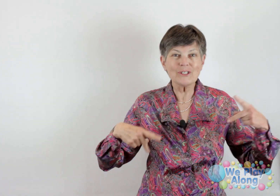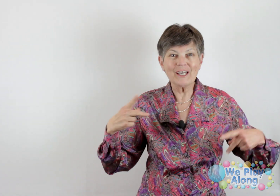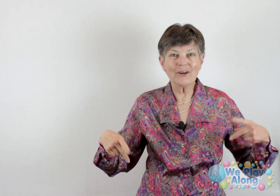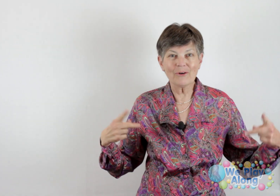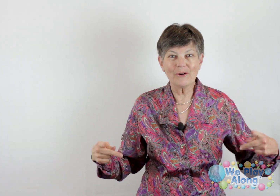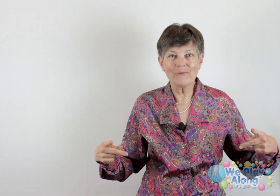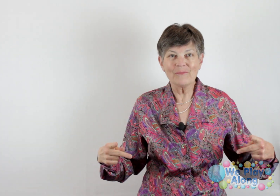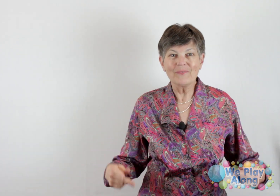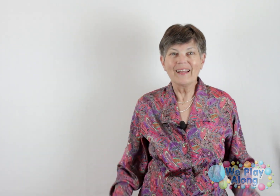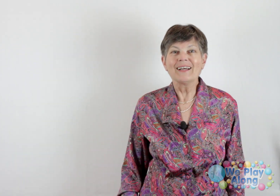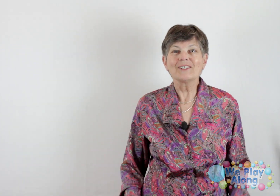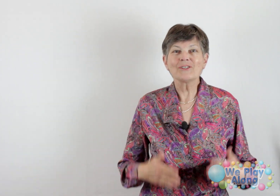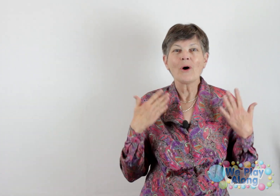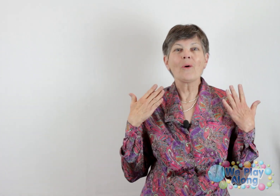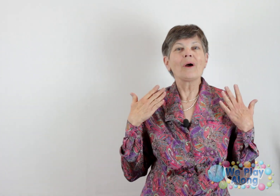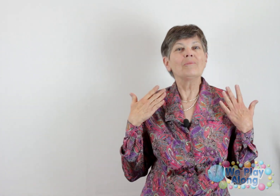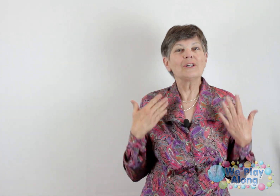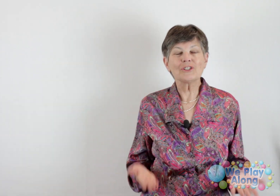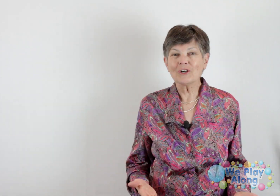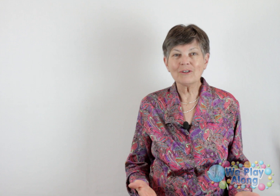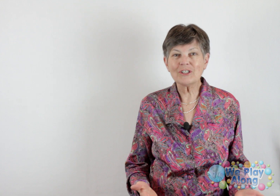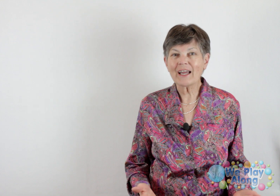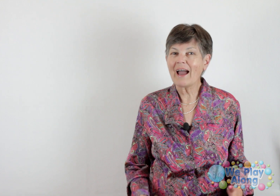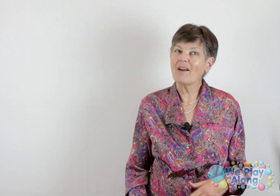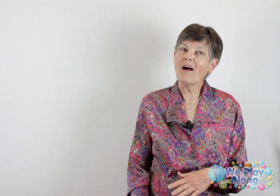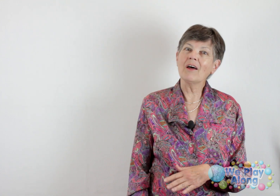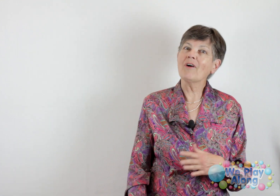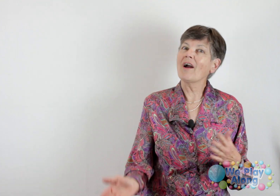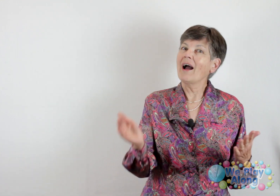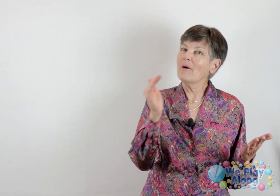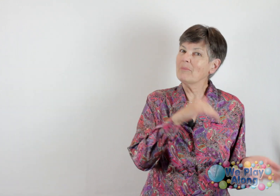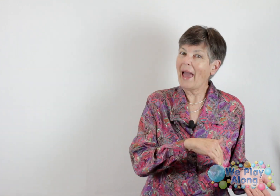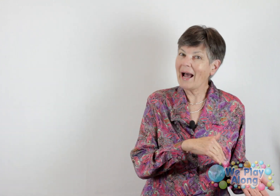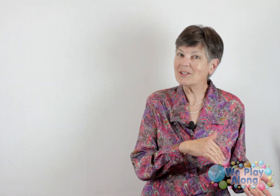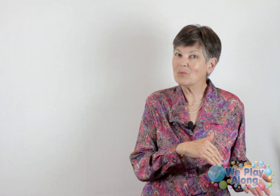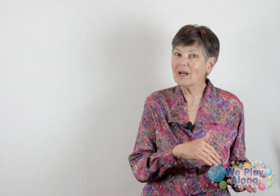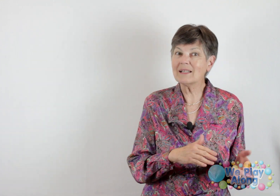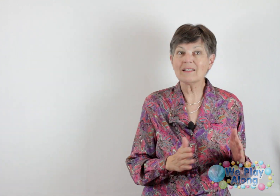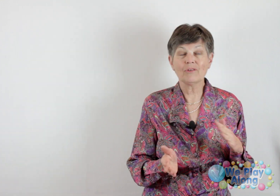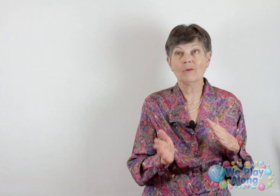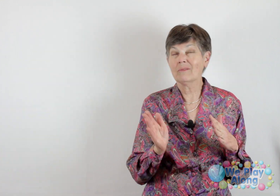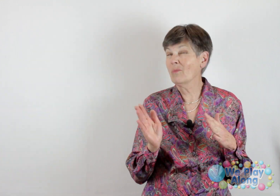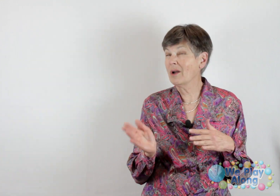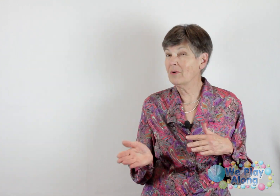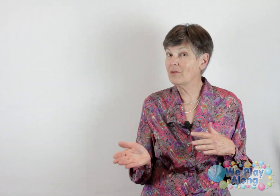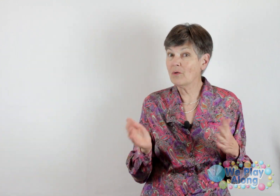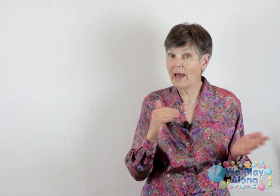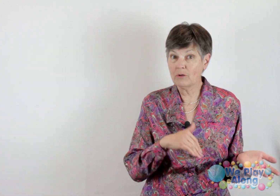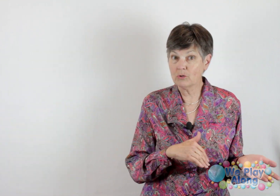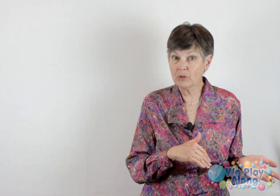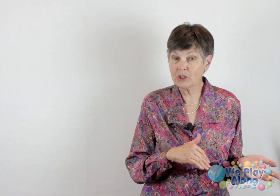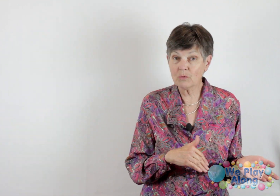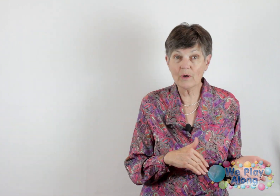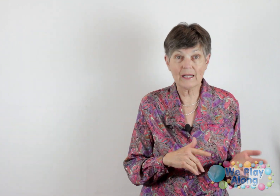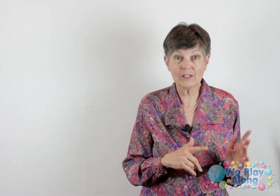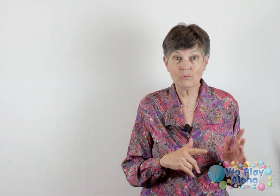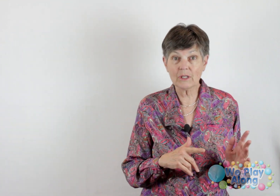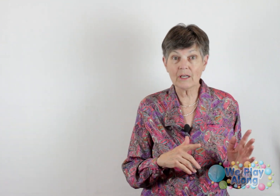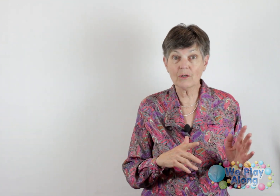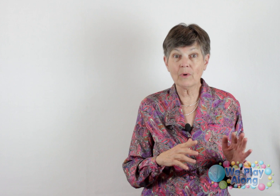protein group. So be sure you check out all of our past ones. If you want to review that nutrition one, that's a really good one